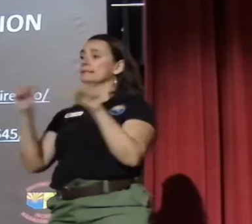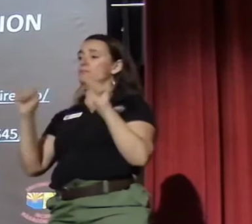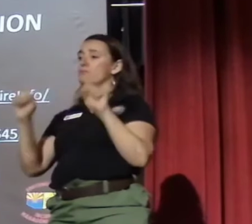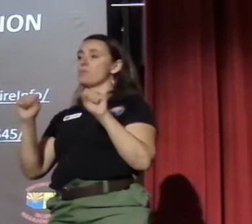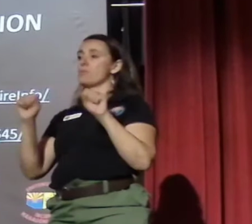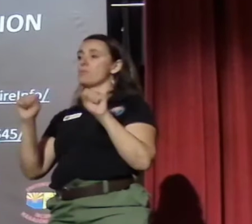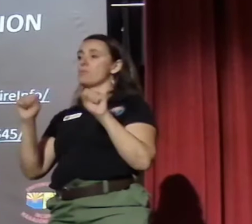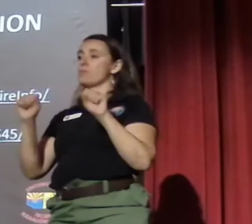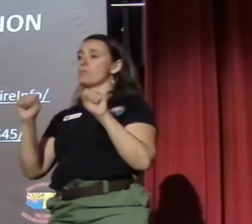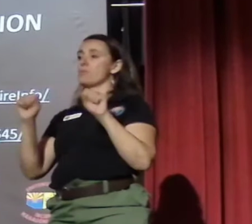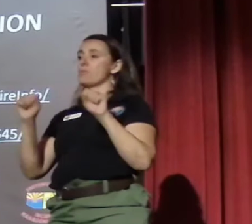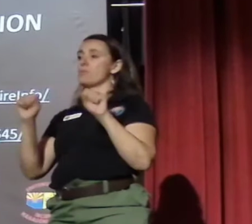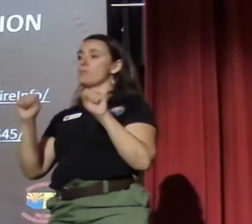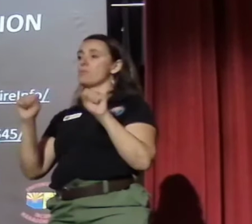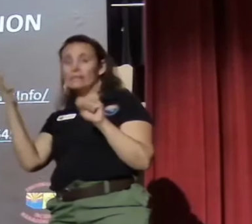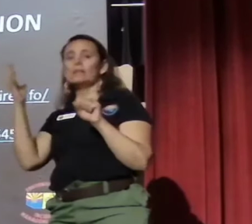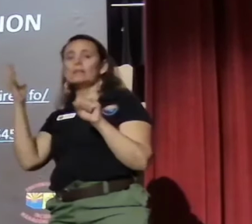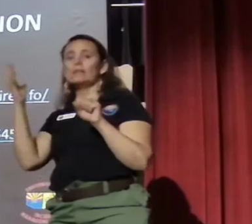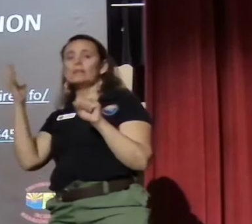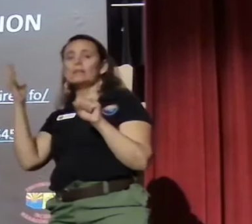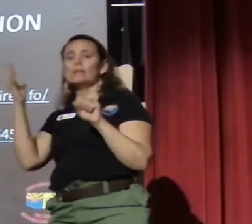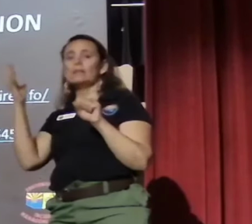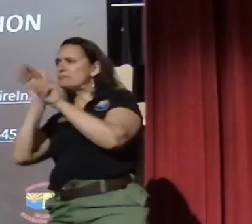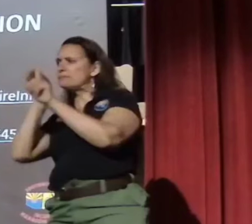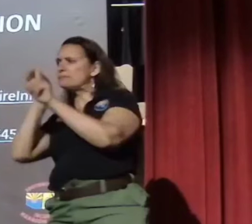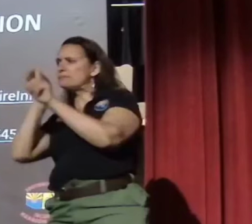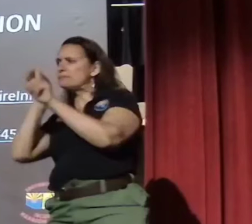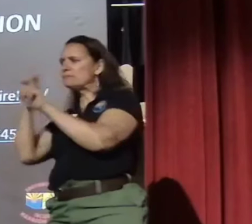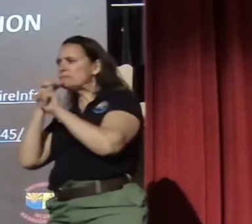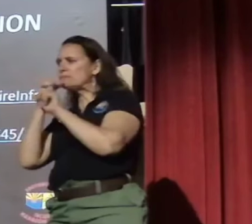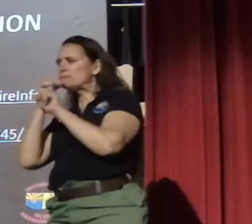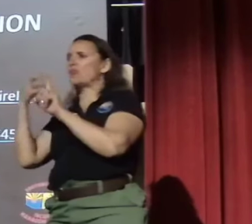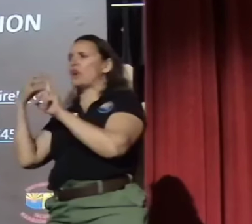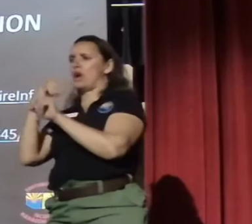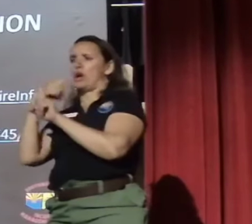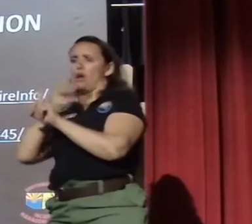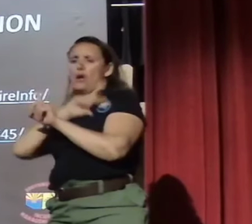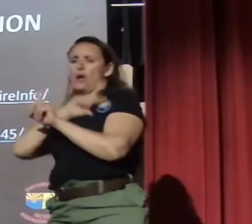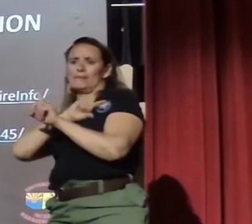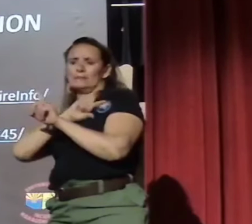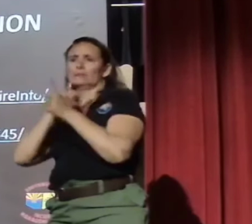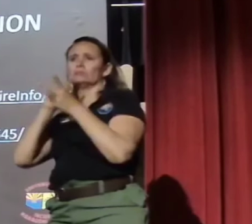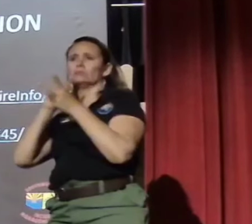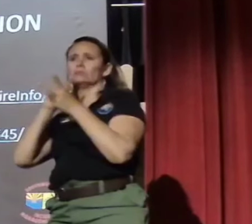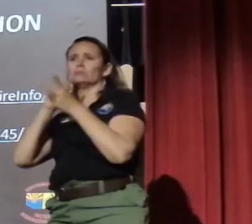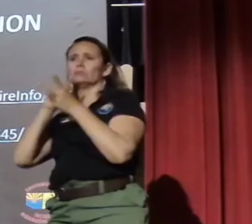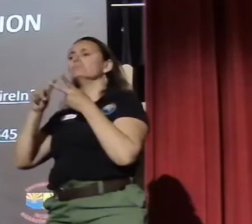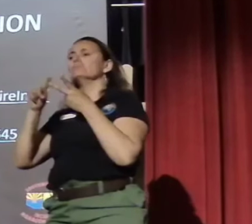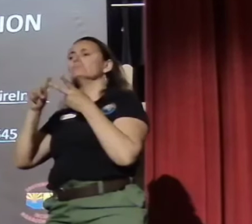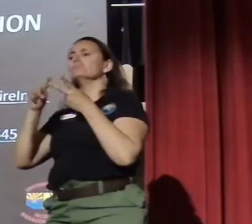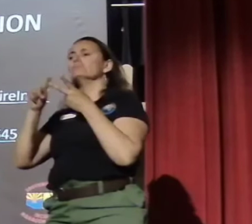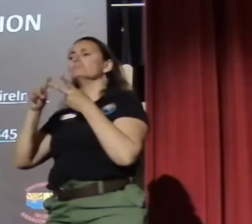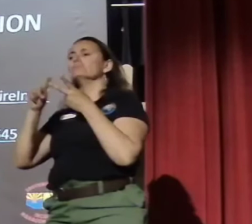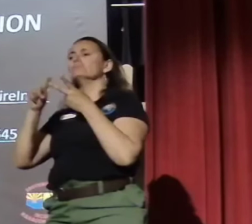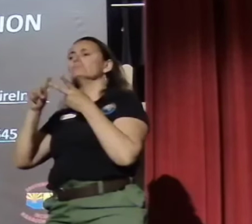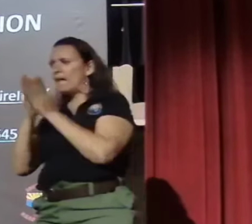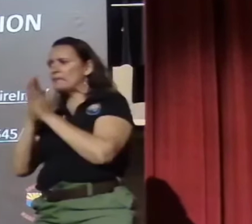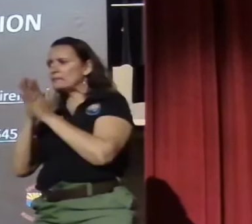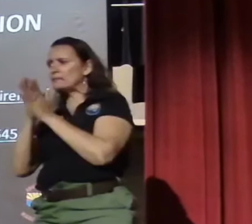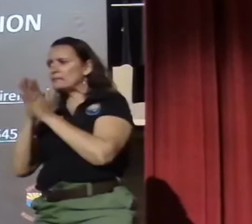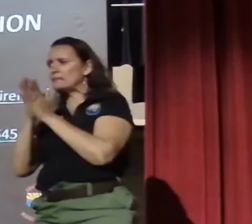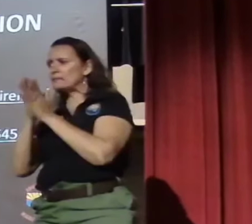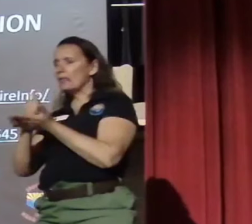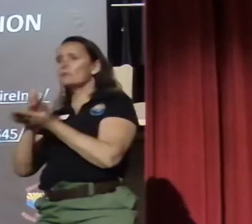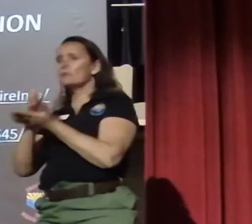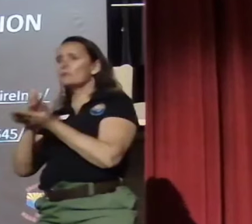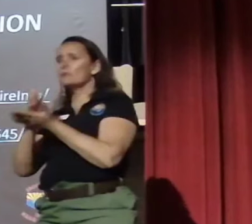need anything, grab an officer, grab somebody that has a town of Payson logo on their shirt, ask them for help, because we will figure out a way to